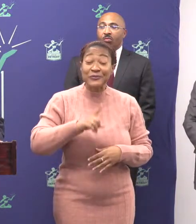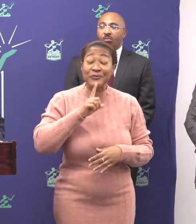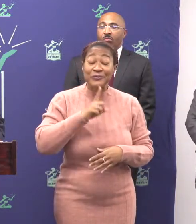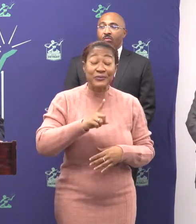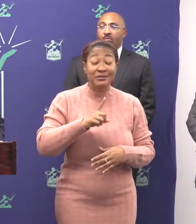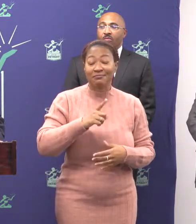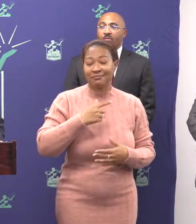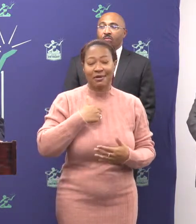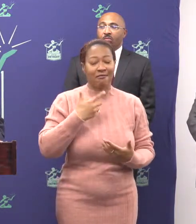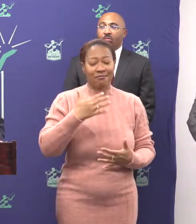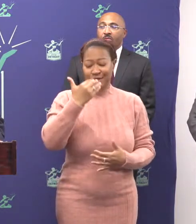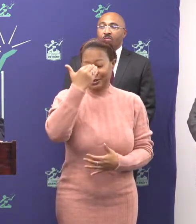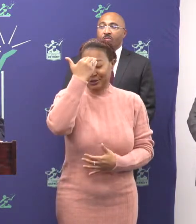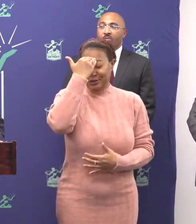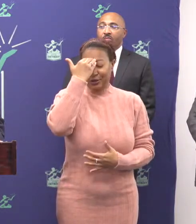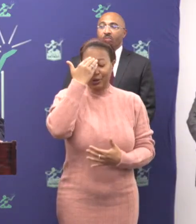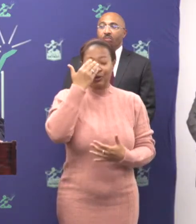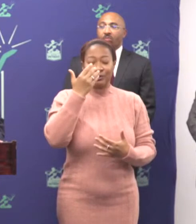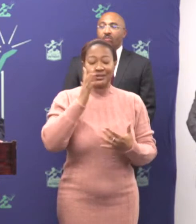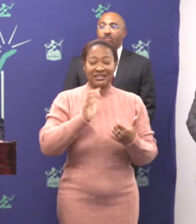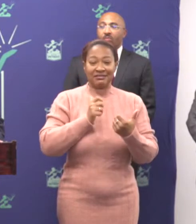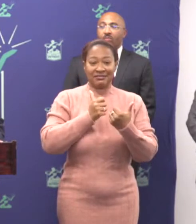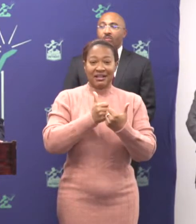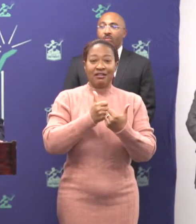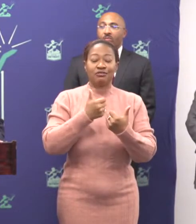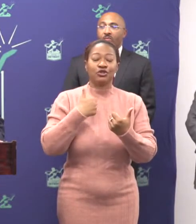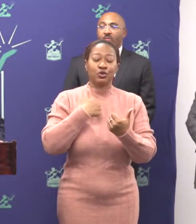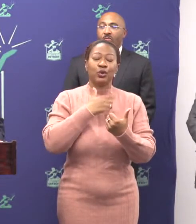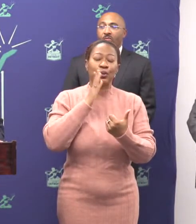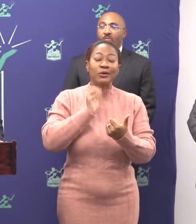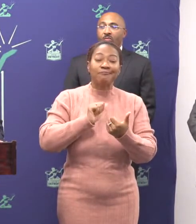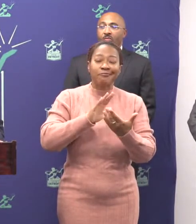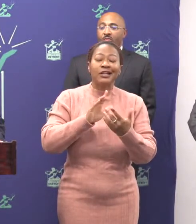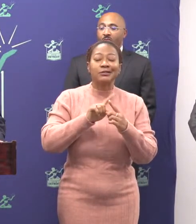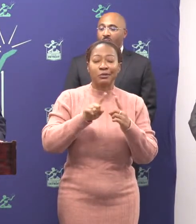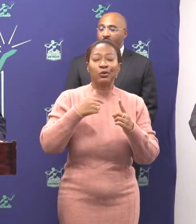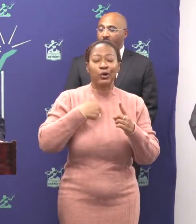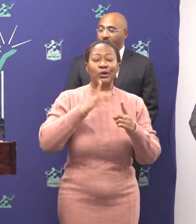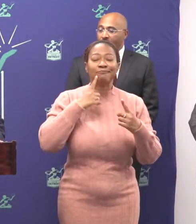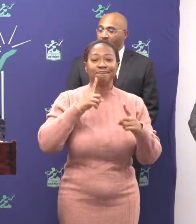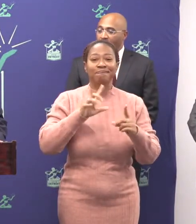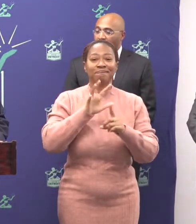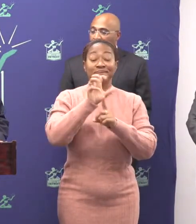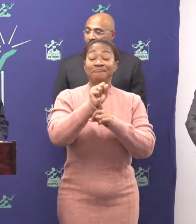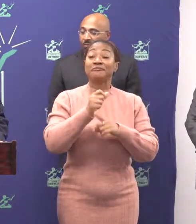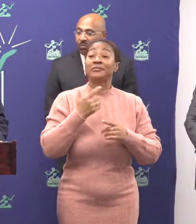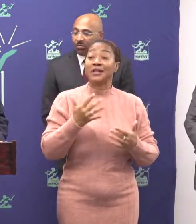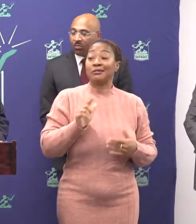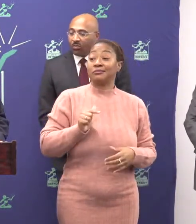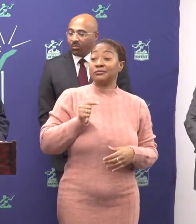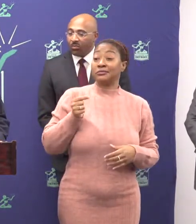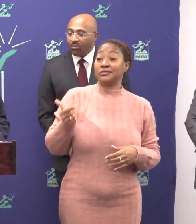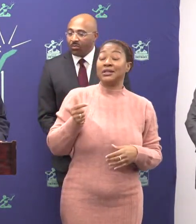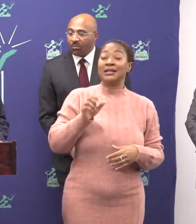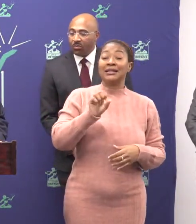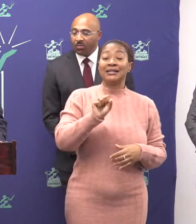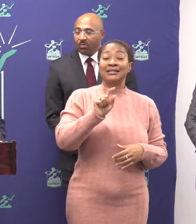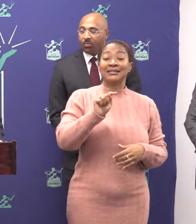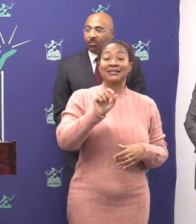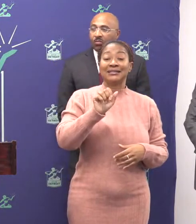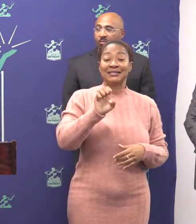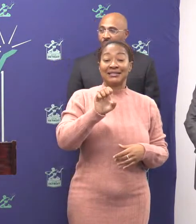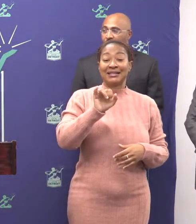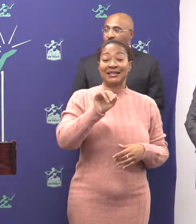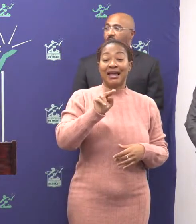well aware of many of the challenges that we have to face. So with that, I think I'm going to hand it over to Mr. Steinberger from